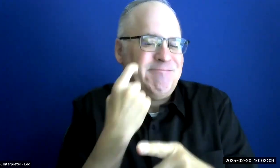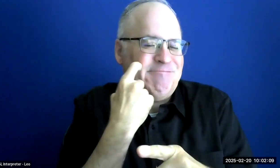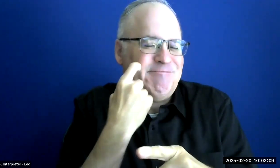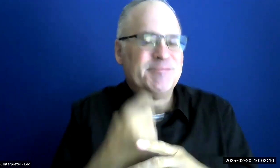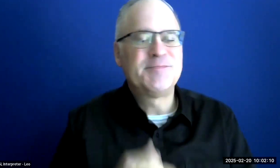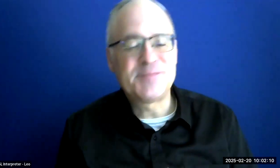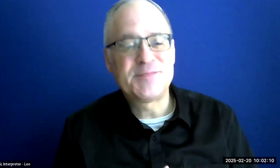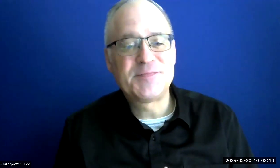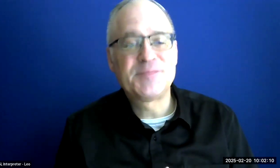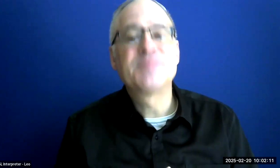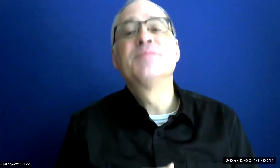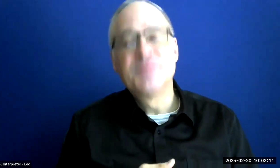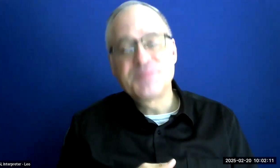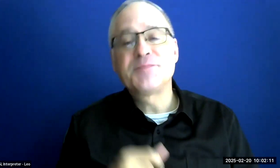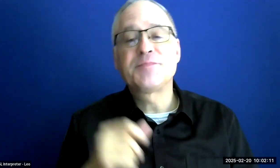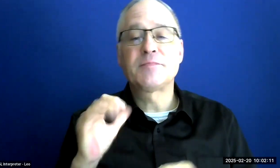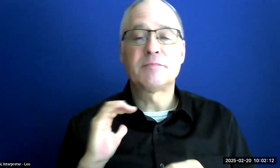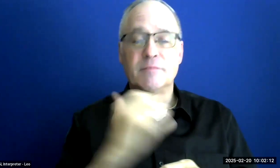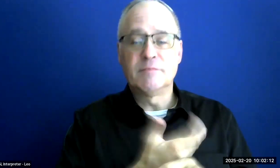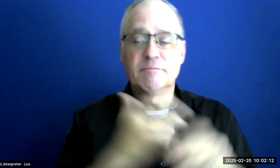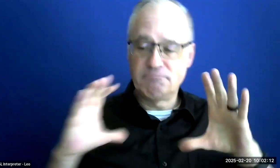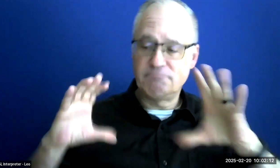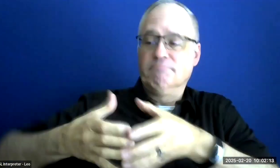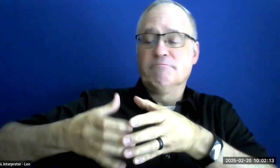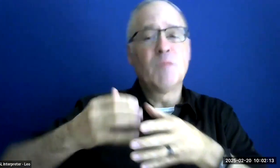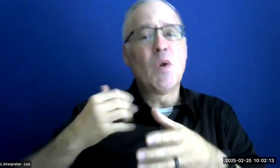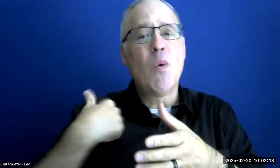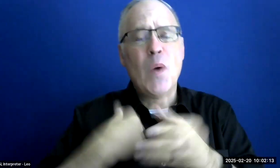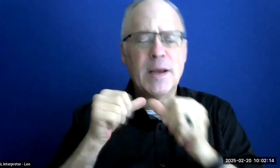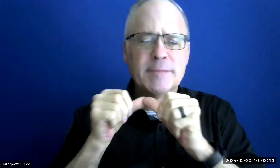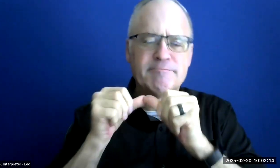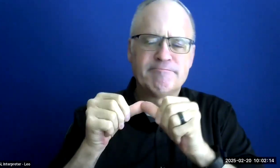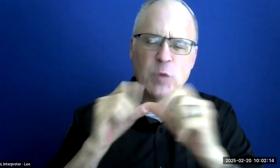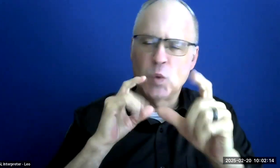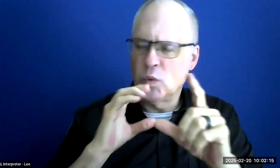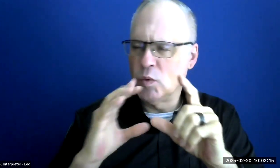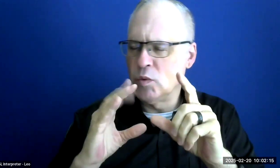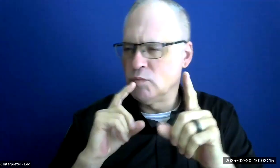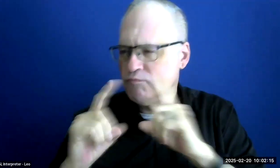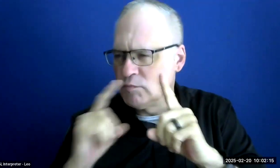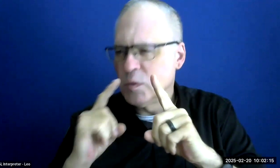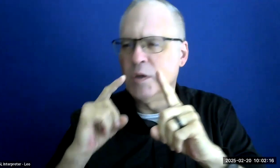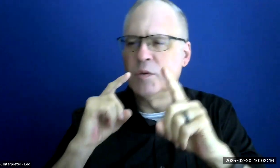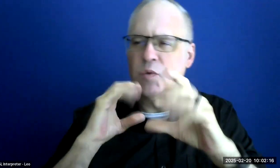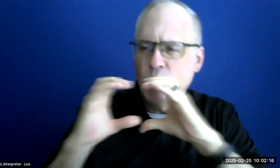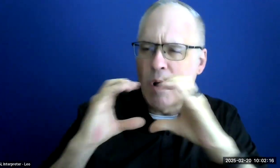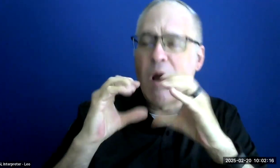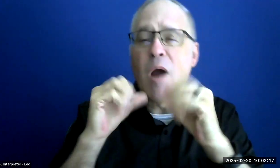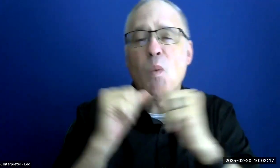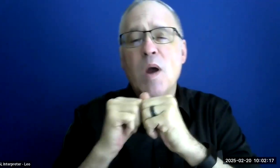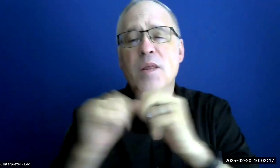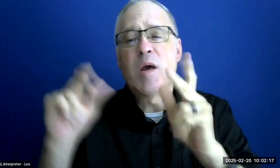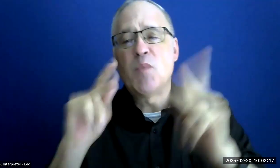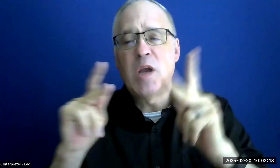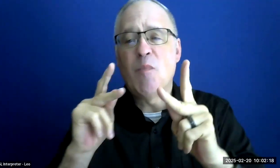of the Regionalization Strategy Committee have been in constant communication with those who were trained and are